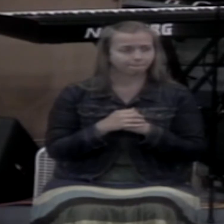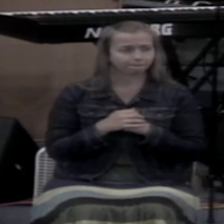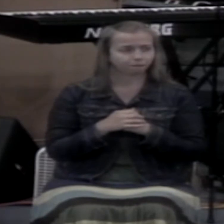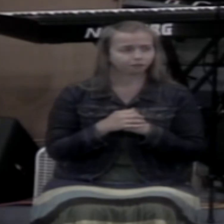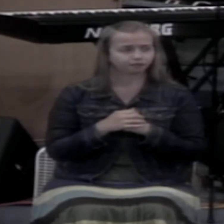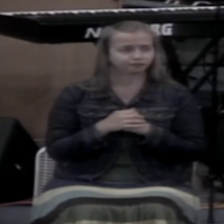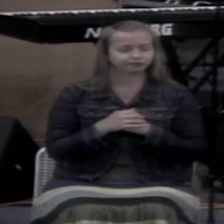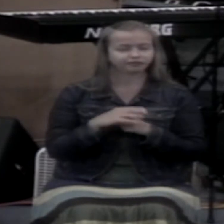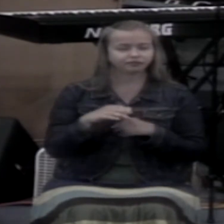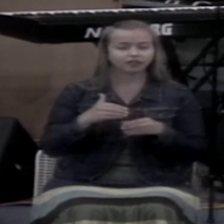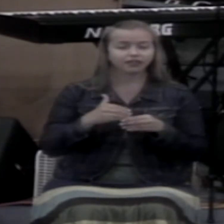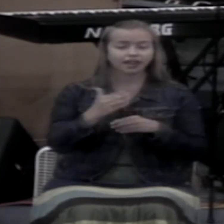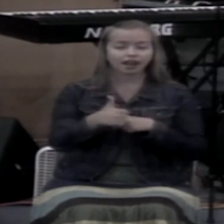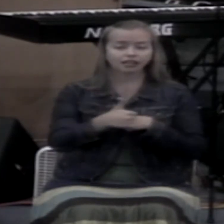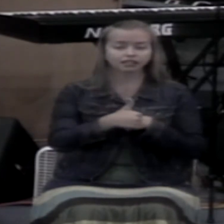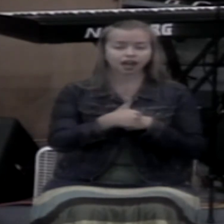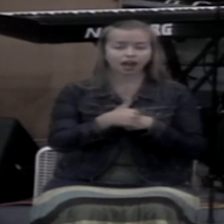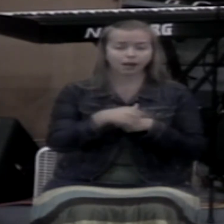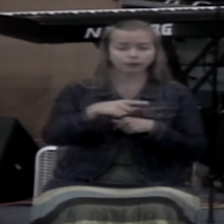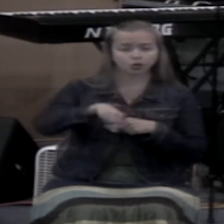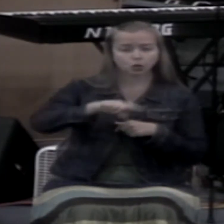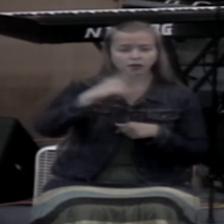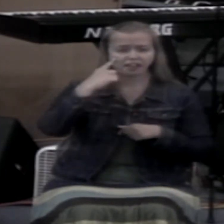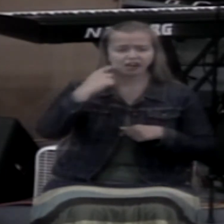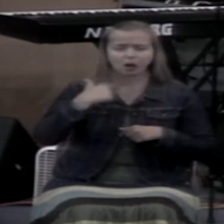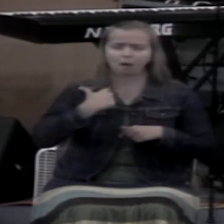and you're ready to blast someone into eternity